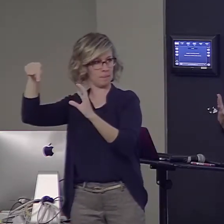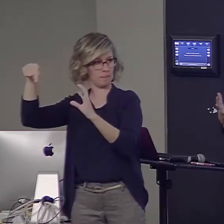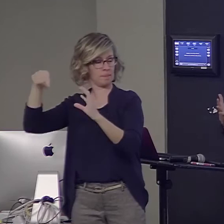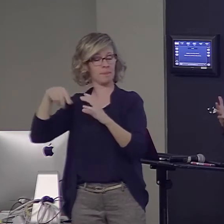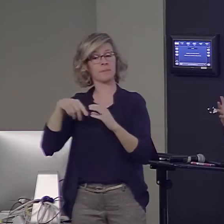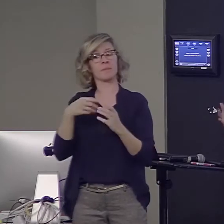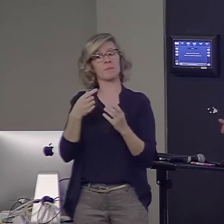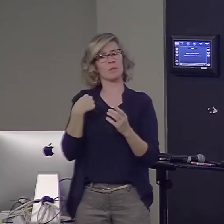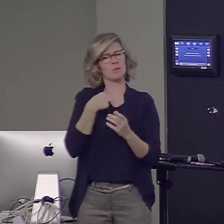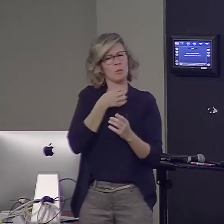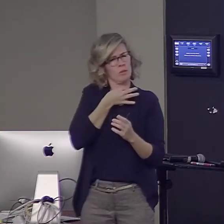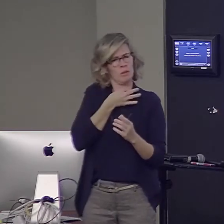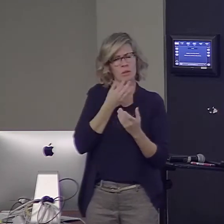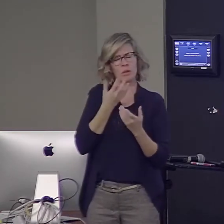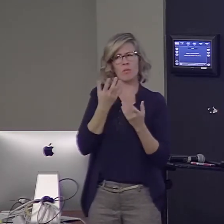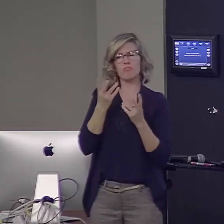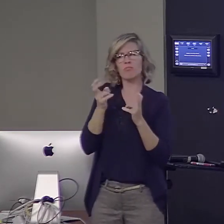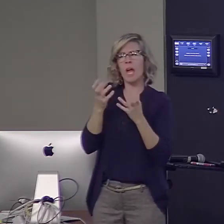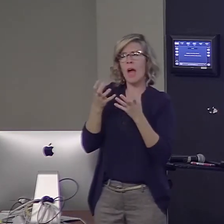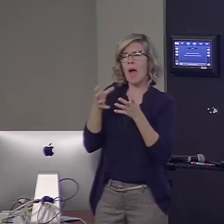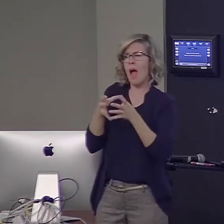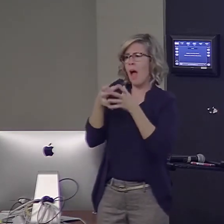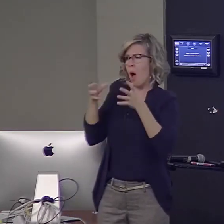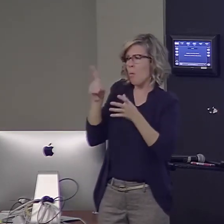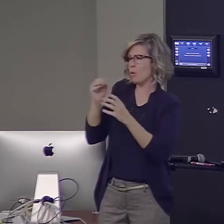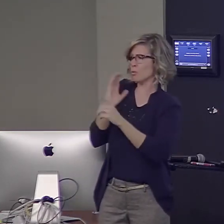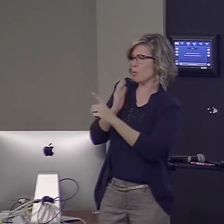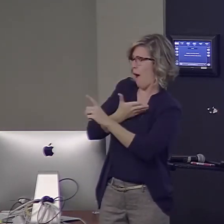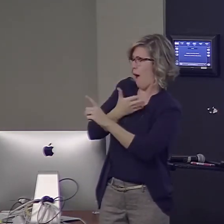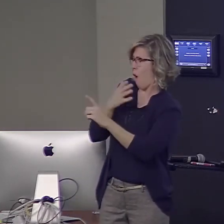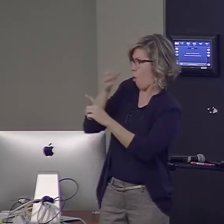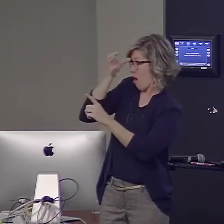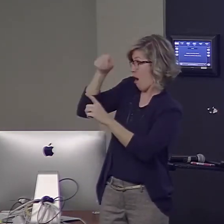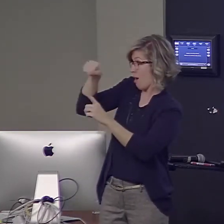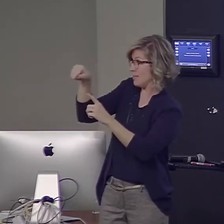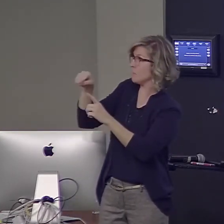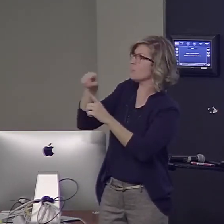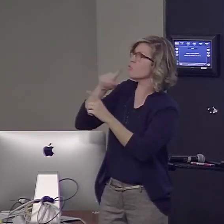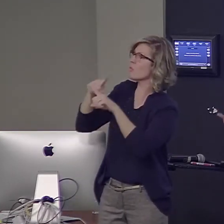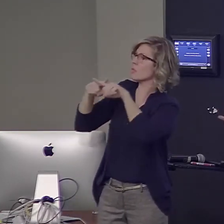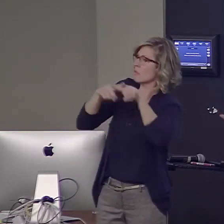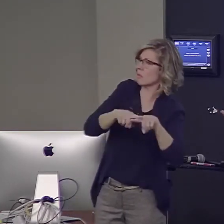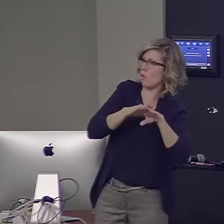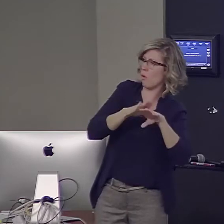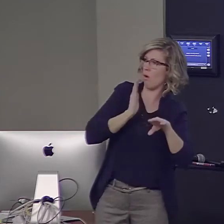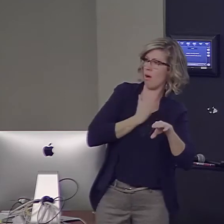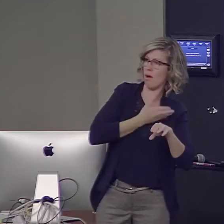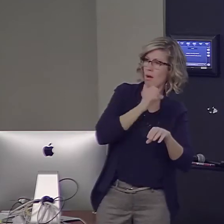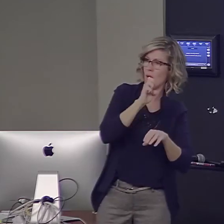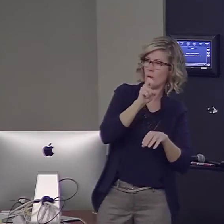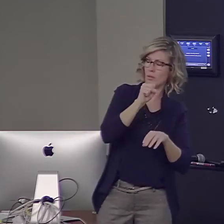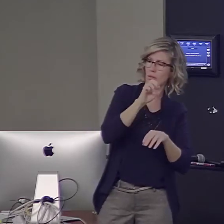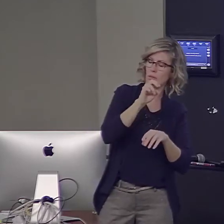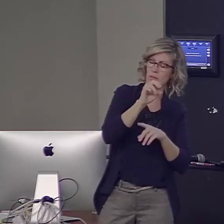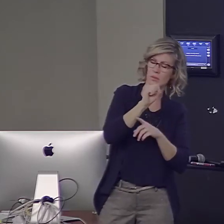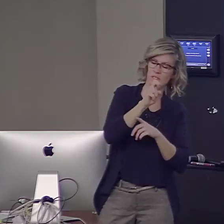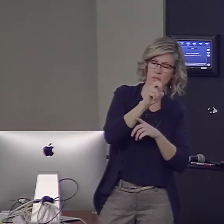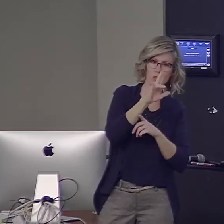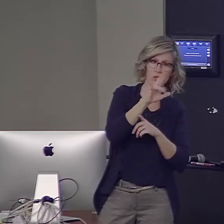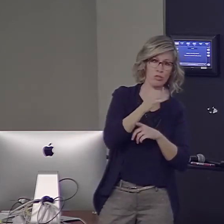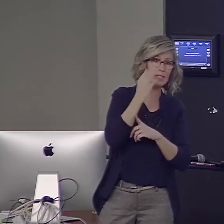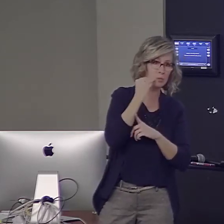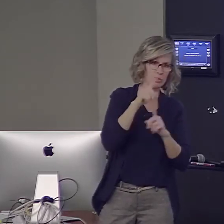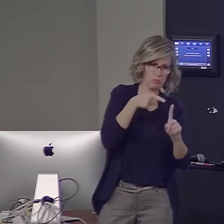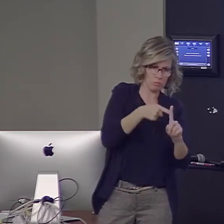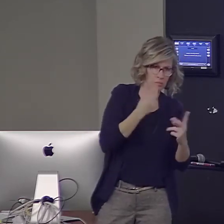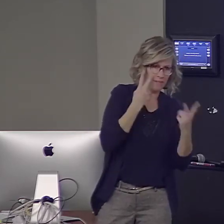What we want to know is, to what degree are our concepts grounded in our sensory experiences, and in this case in particular, visual experience. And